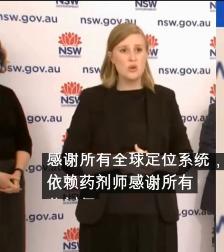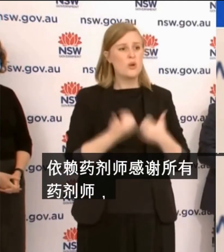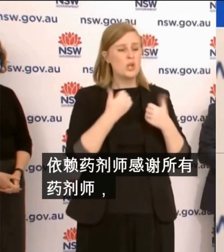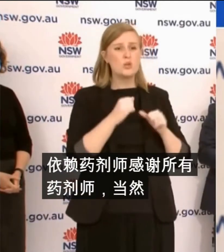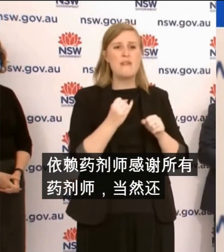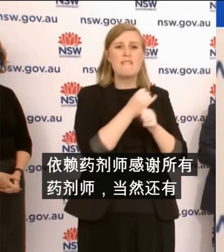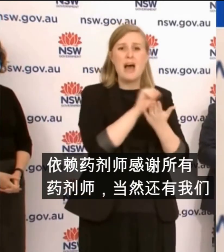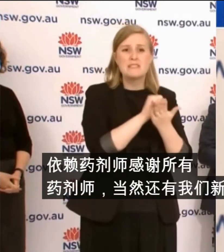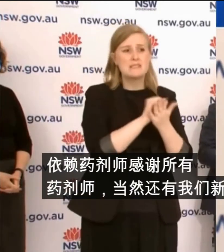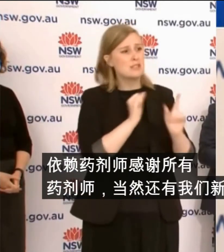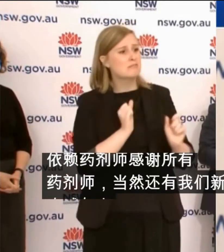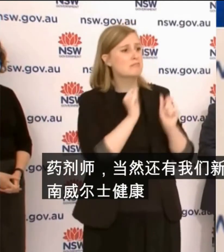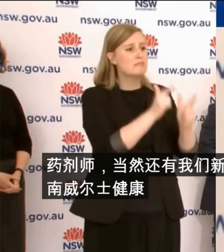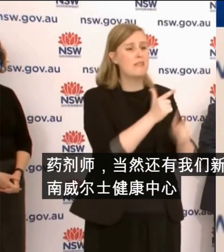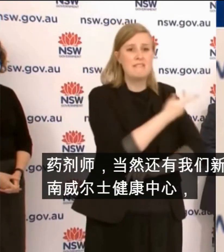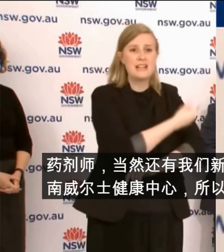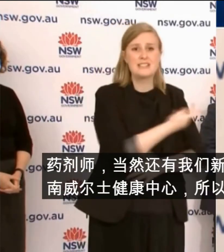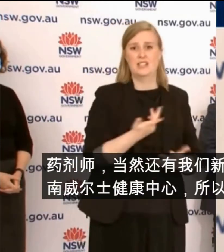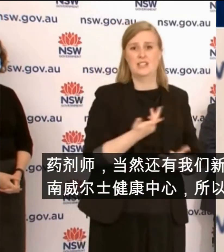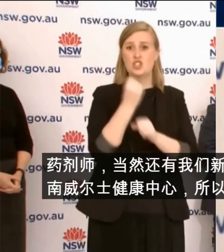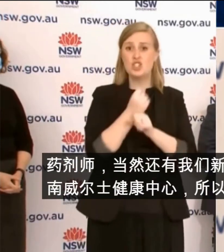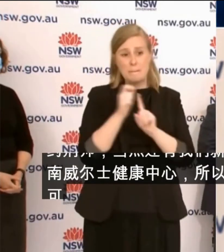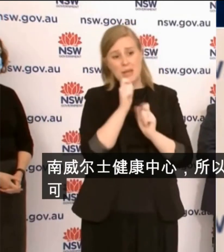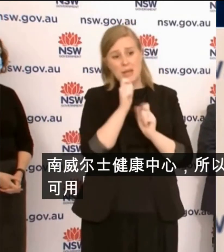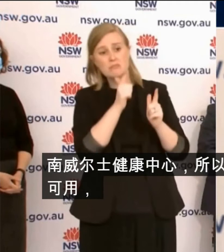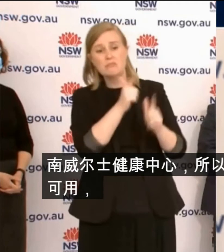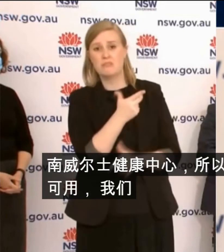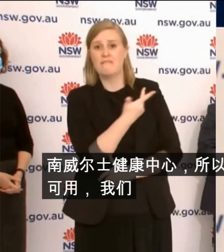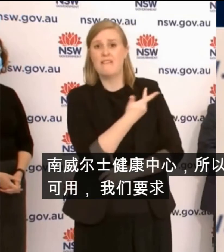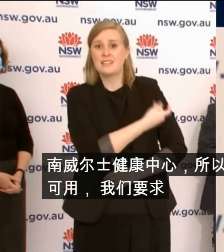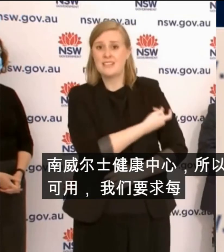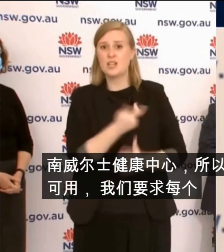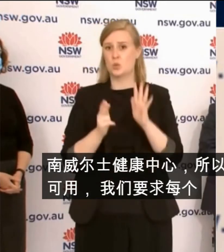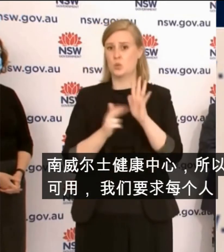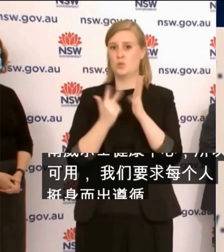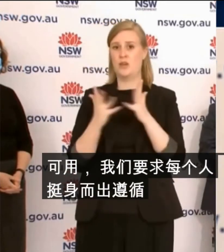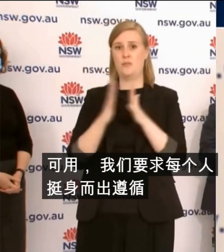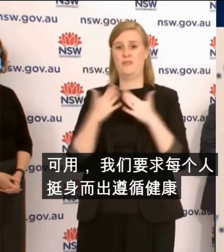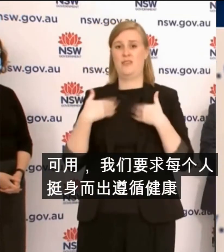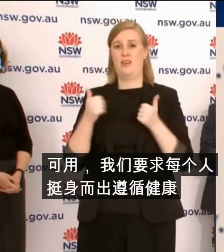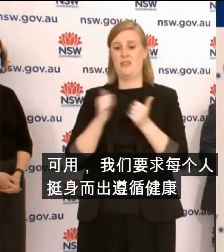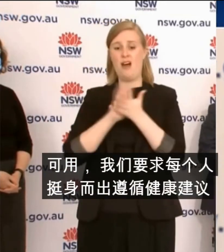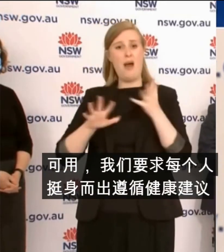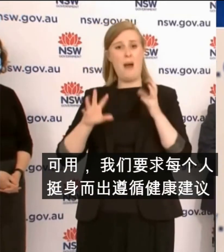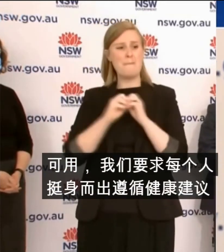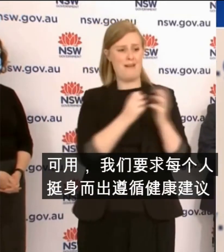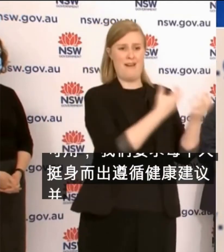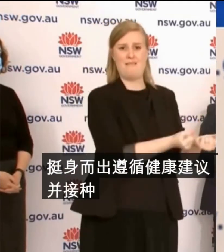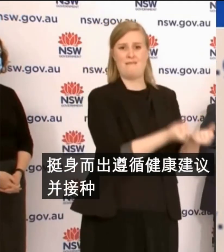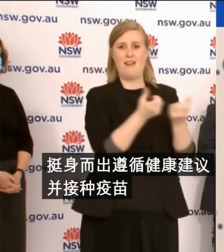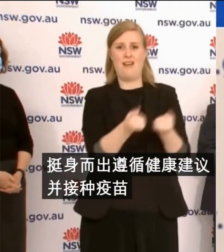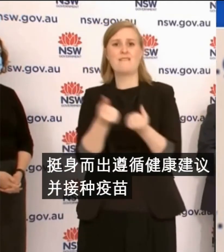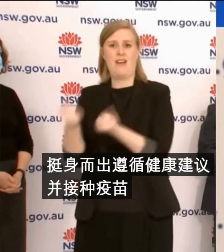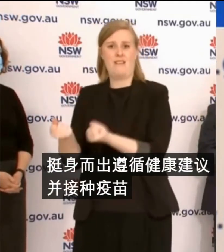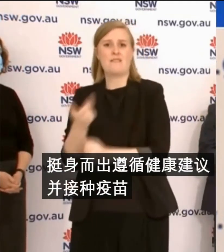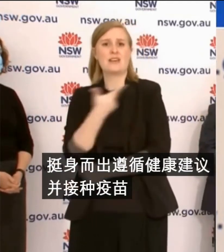to all the pharmacists and of course our New South Wales Health Hub. So there is vaccine available and we're asking everybody to come forward, follow the health advice and